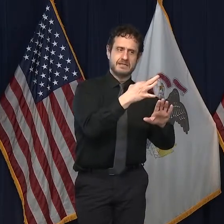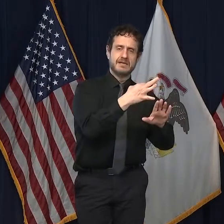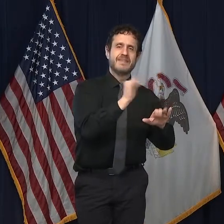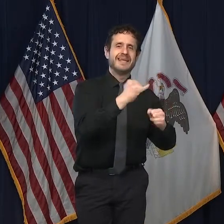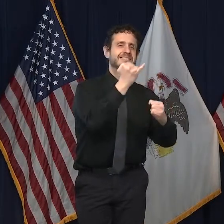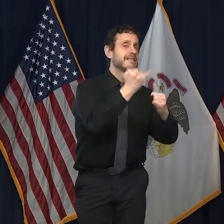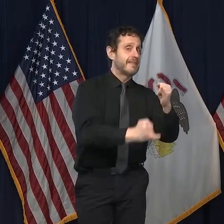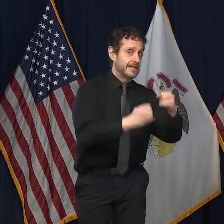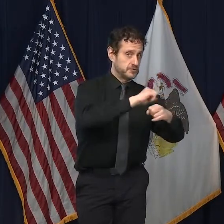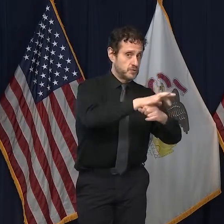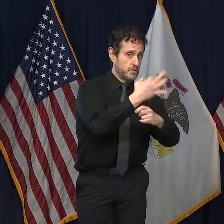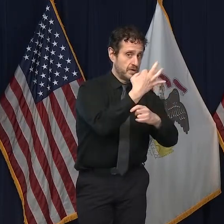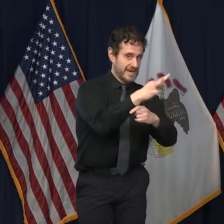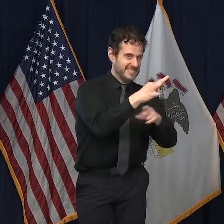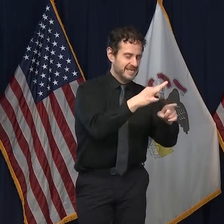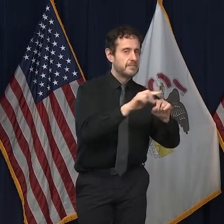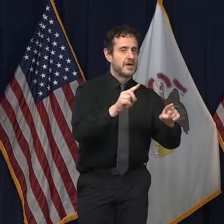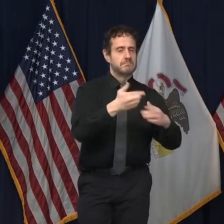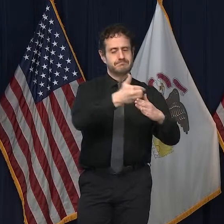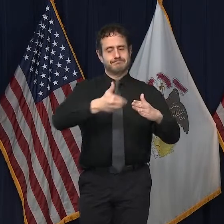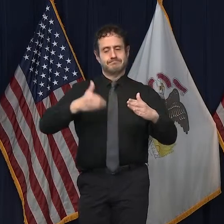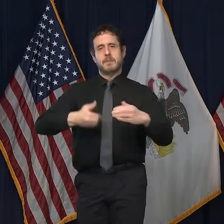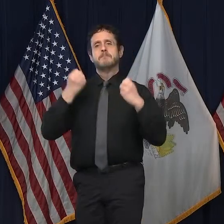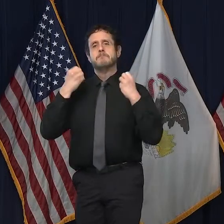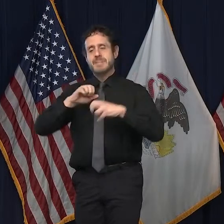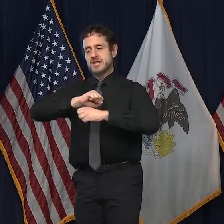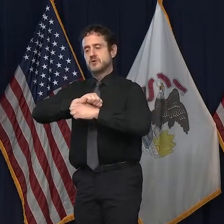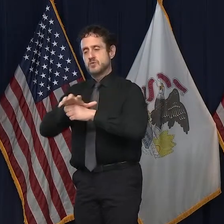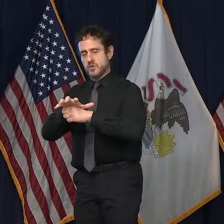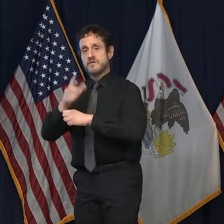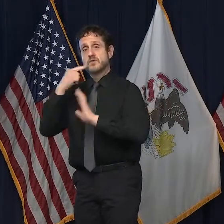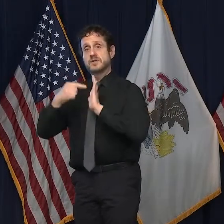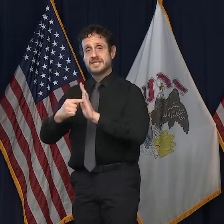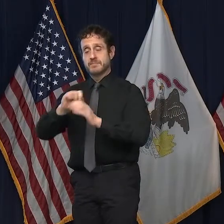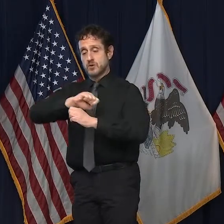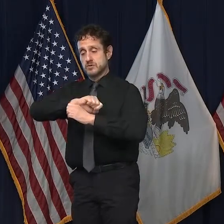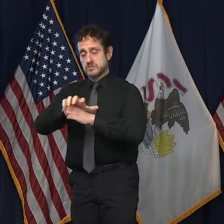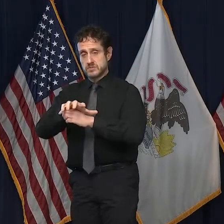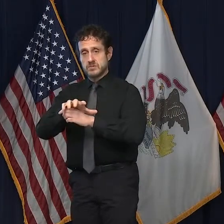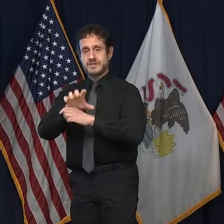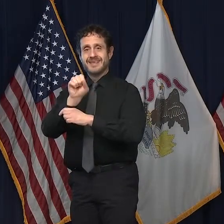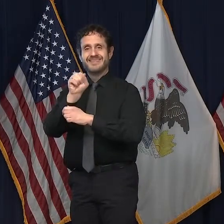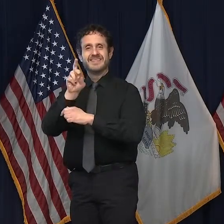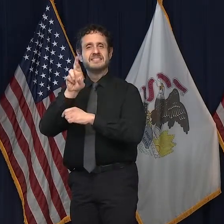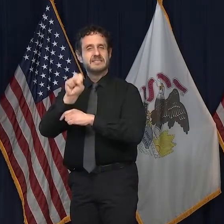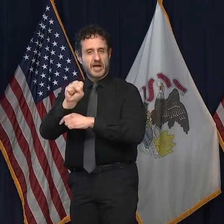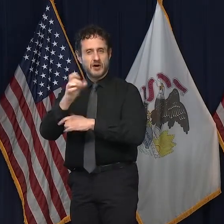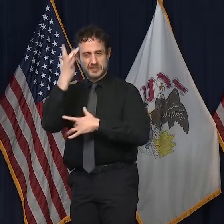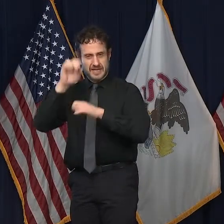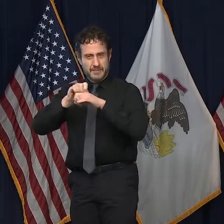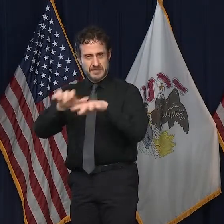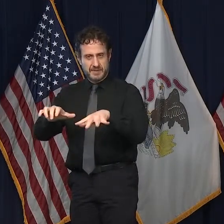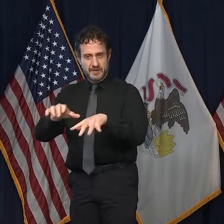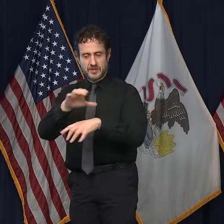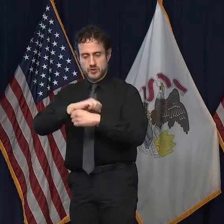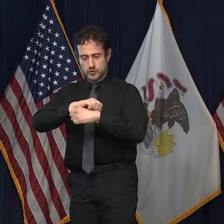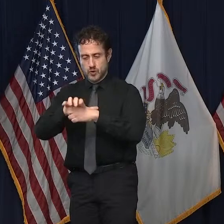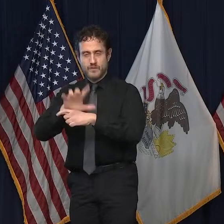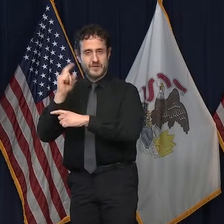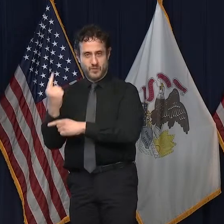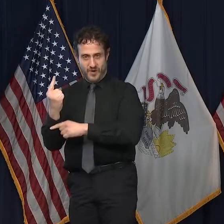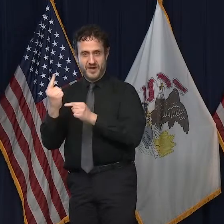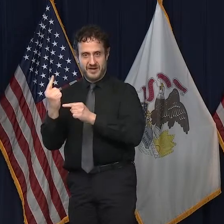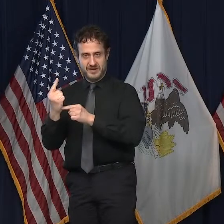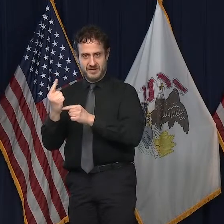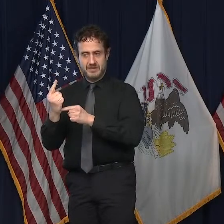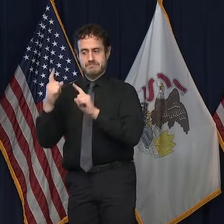the spur of research following the 2003 SARS-CoV-1 epidemic. Researchers at